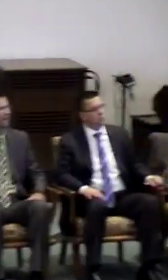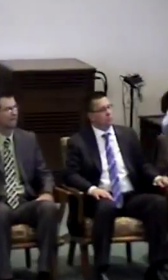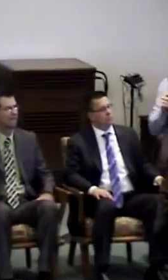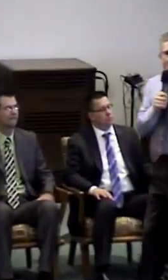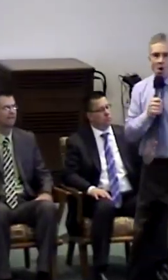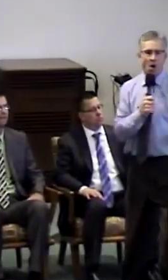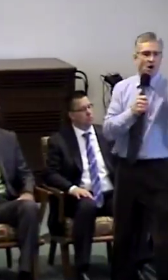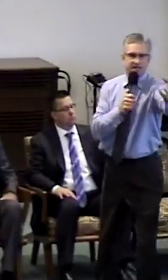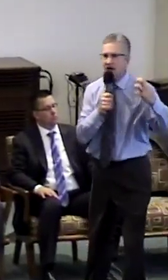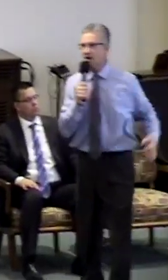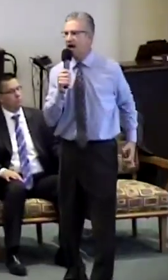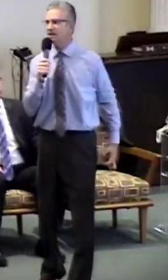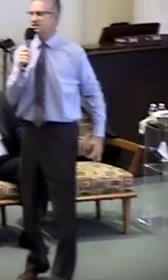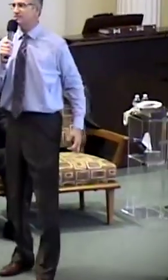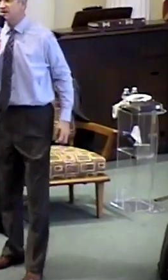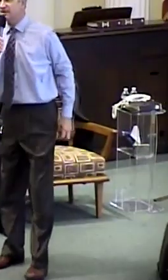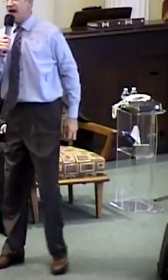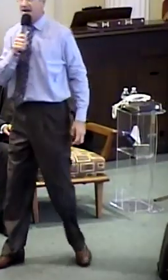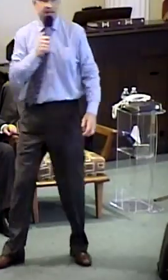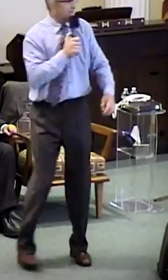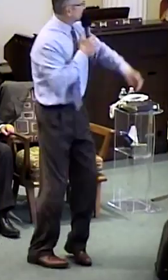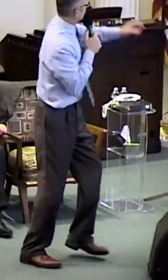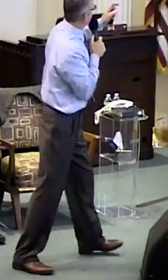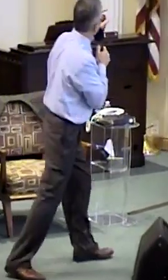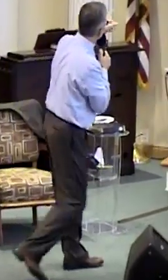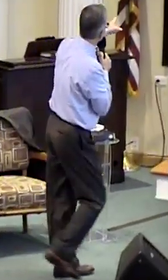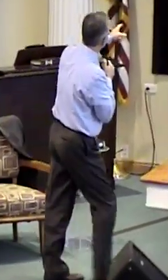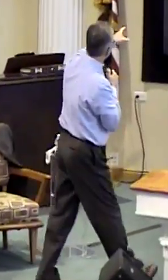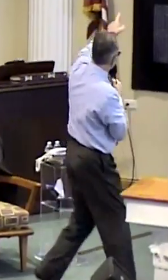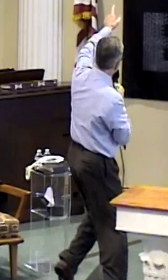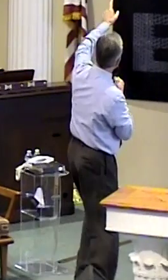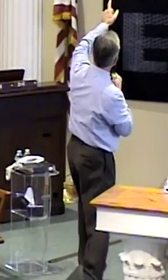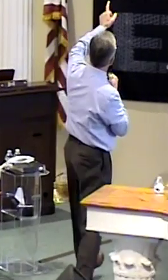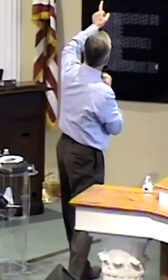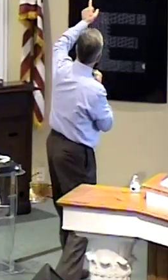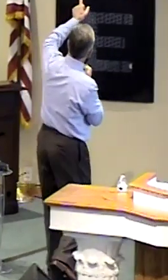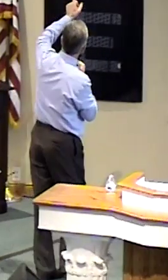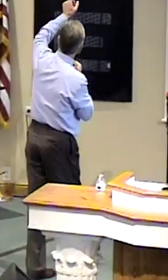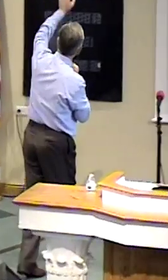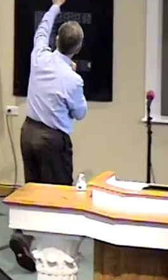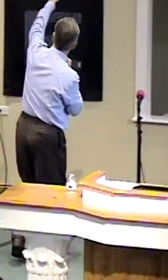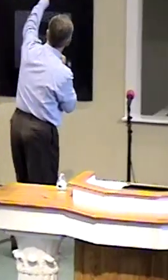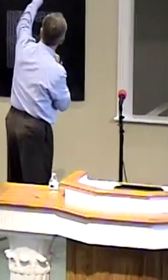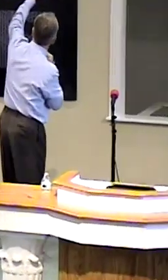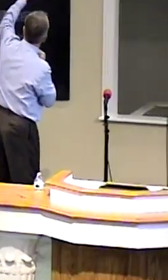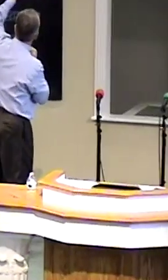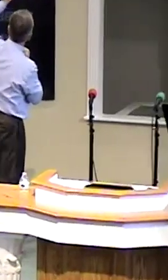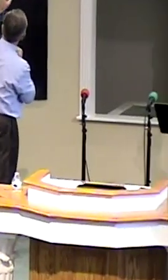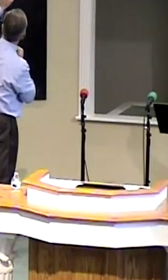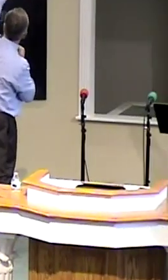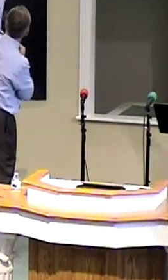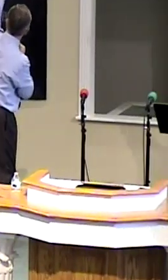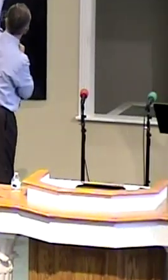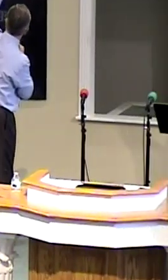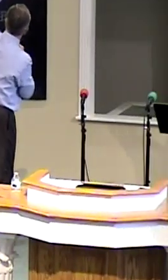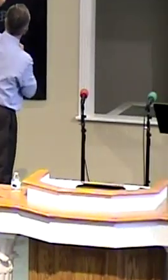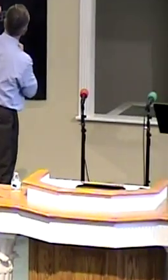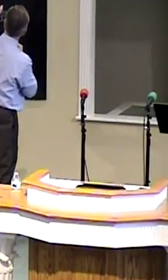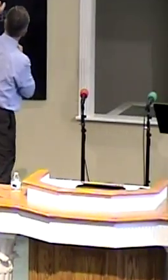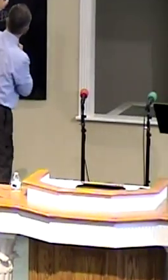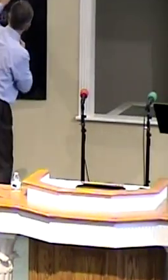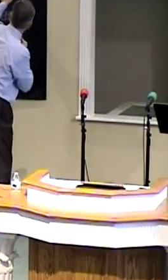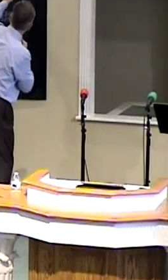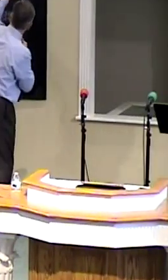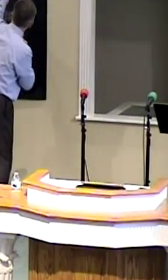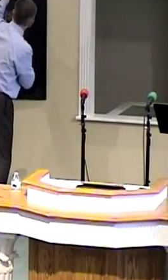not? Or does our concept of God, is it so little that his majesty and his omnipotence